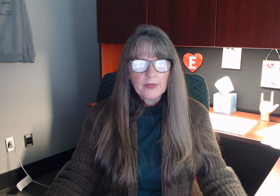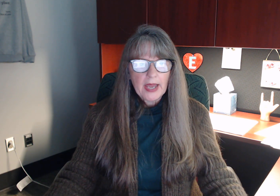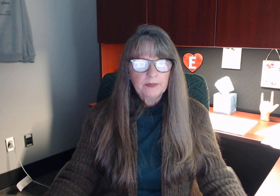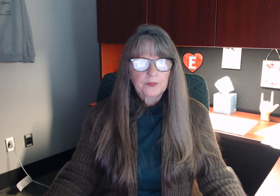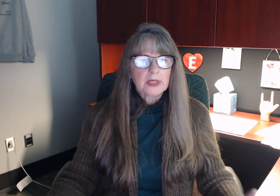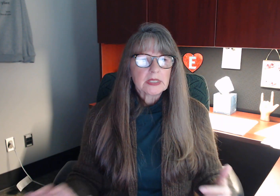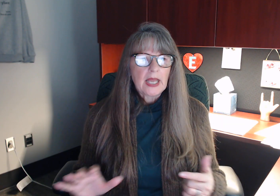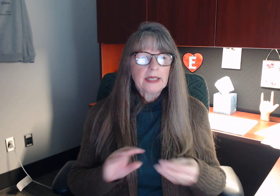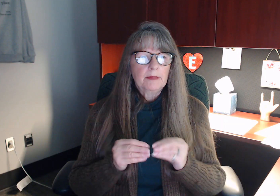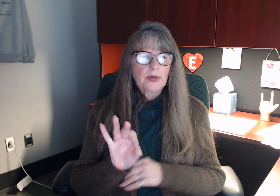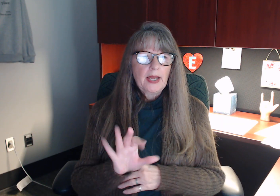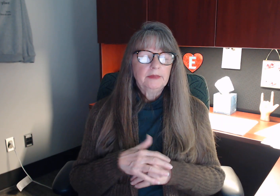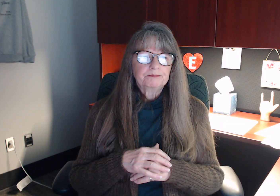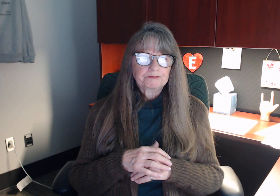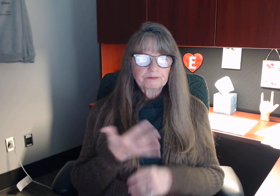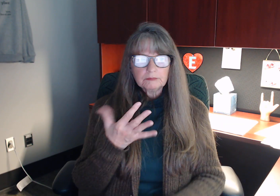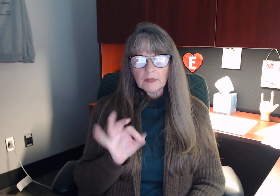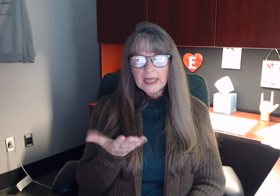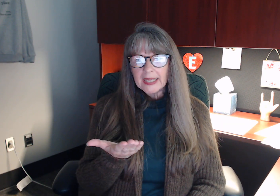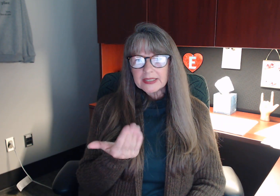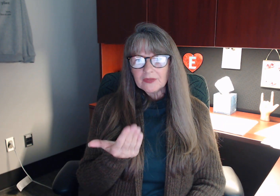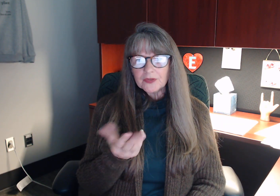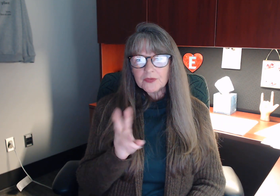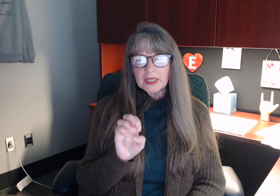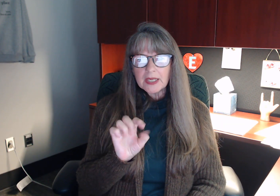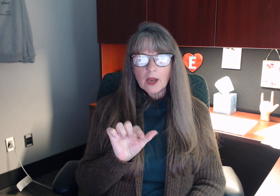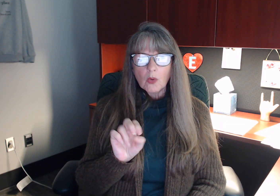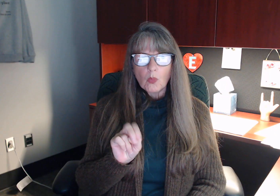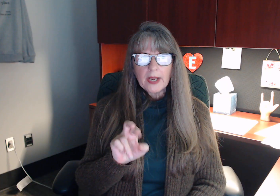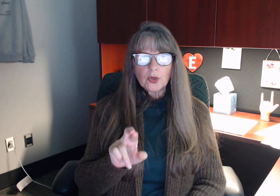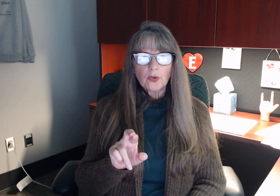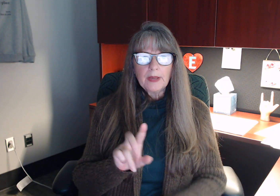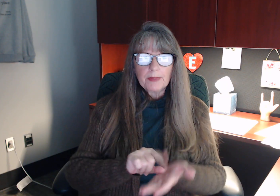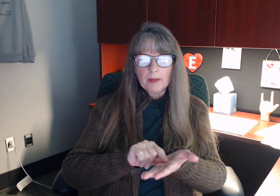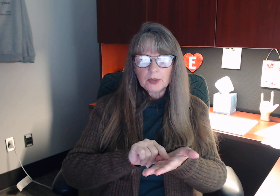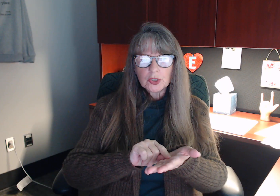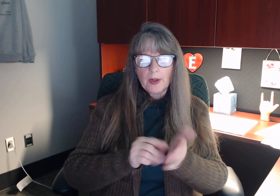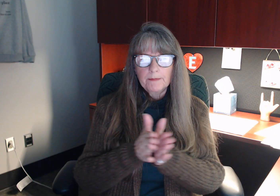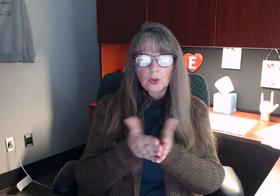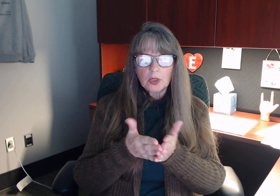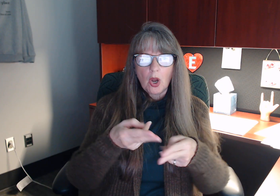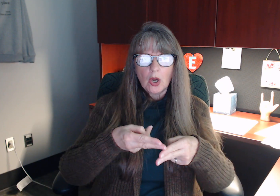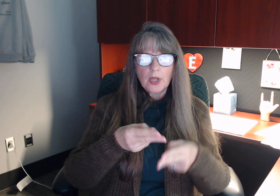that. Slide number 9, in 1950, Wegener, he published a book called